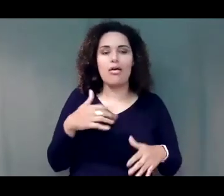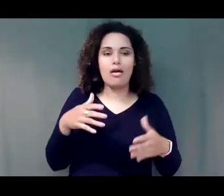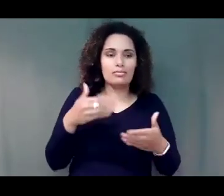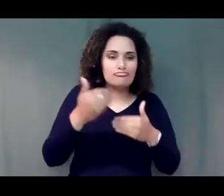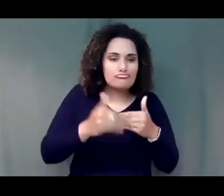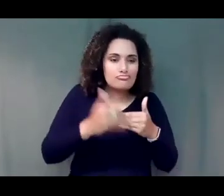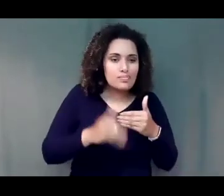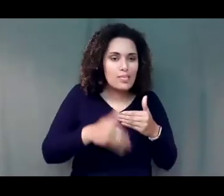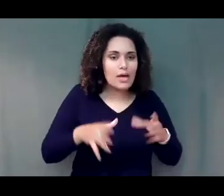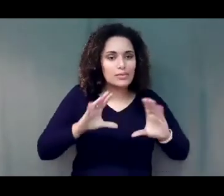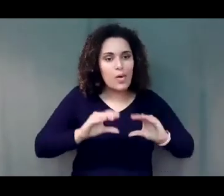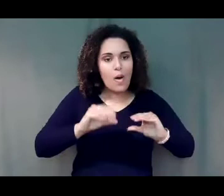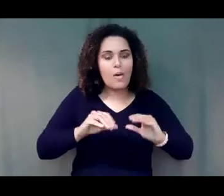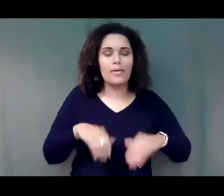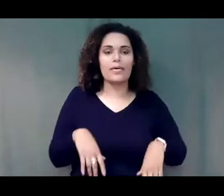or